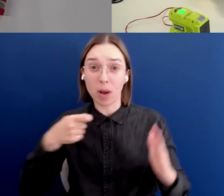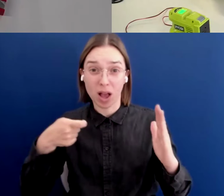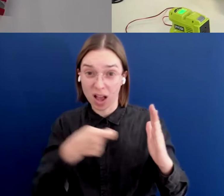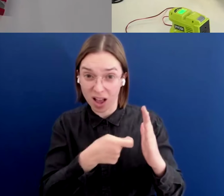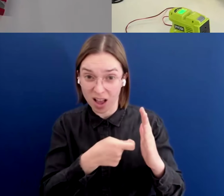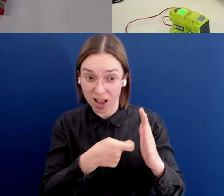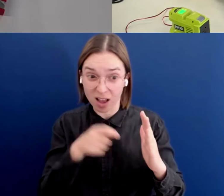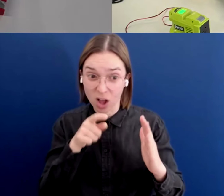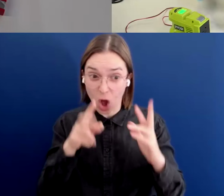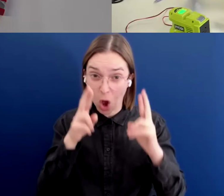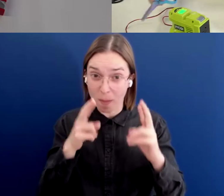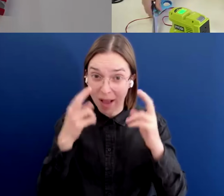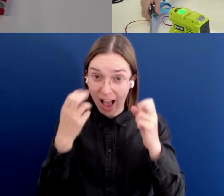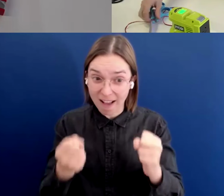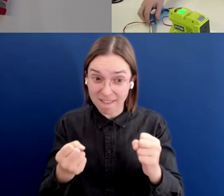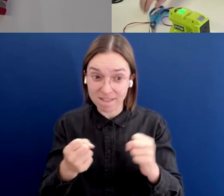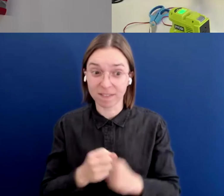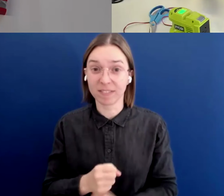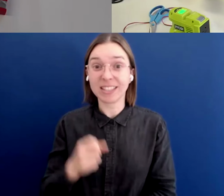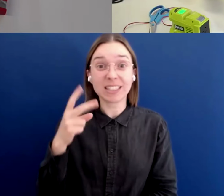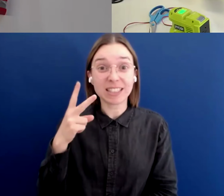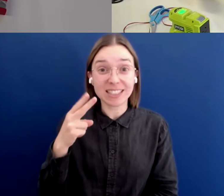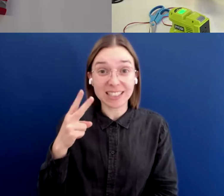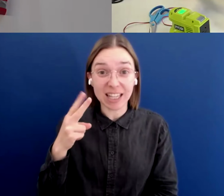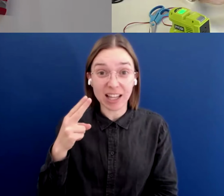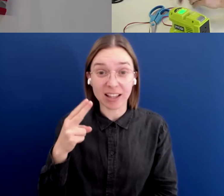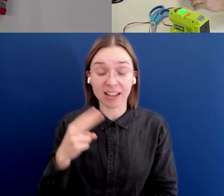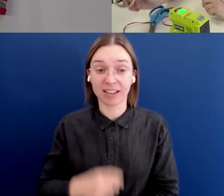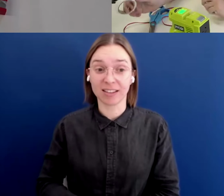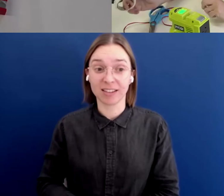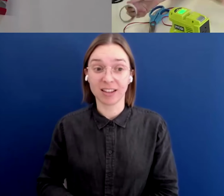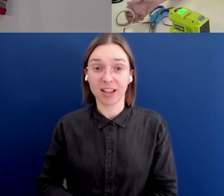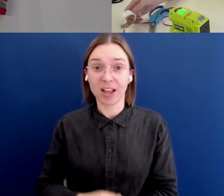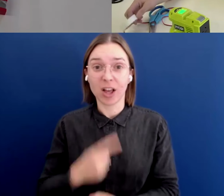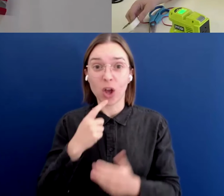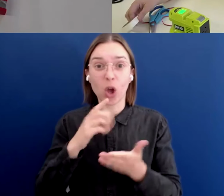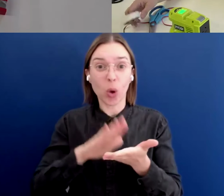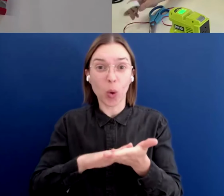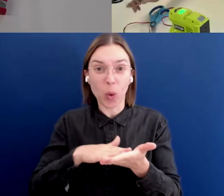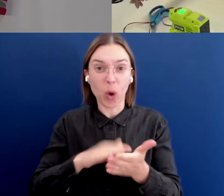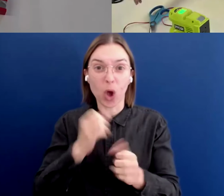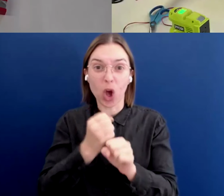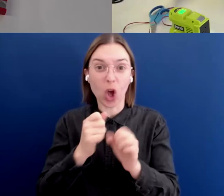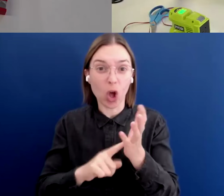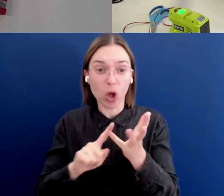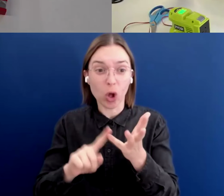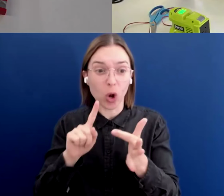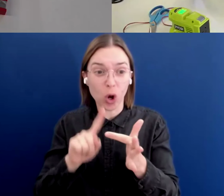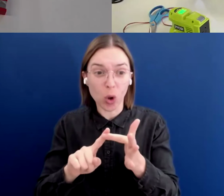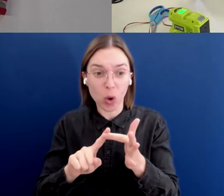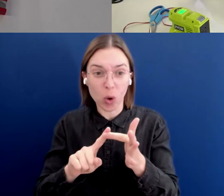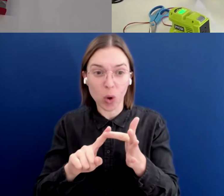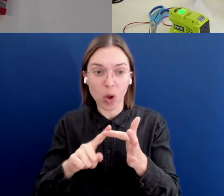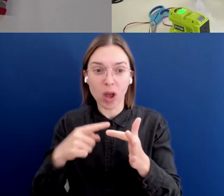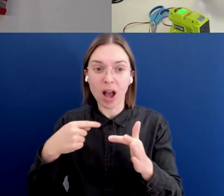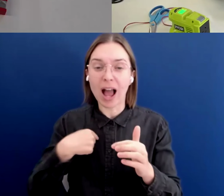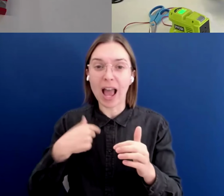bank, scissors, and potentially glue. I've got glue dots and I have a glue gun as